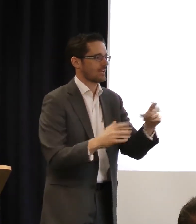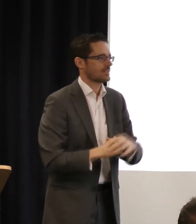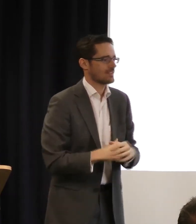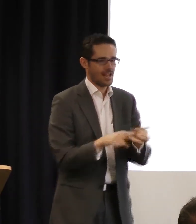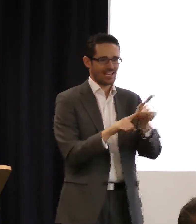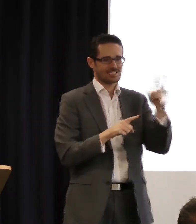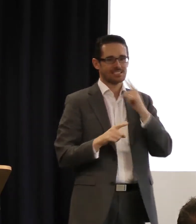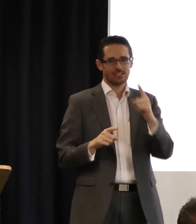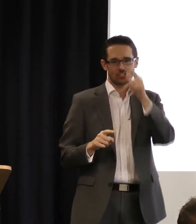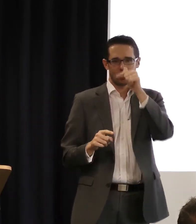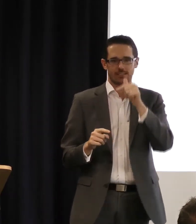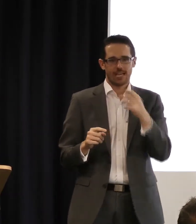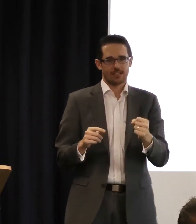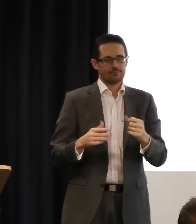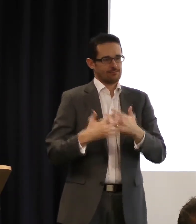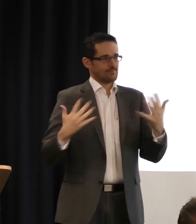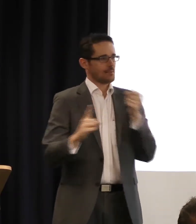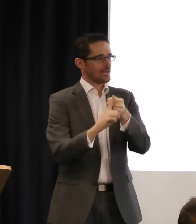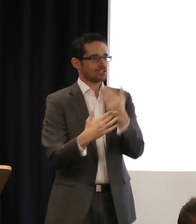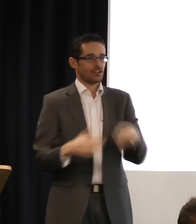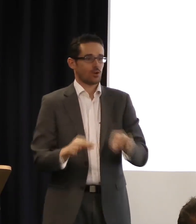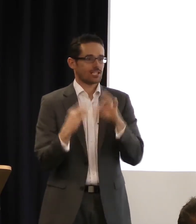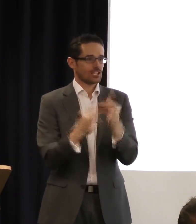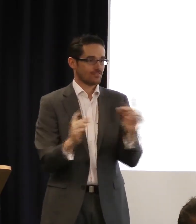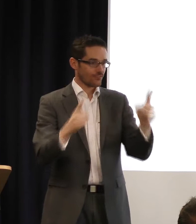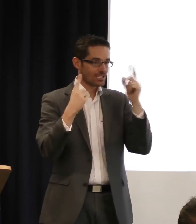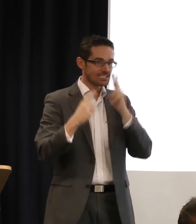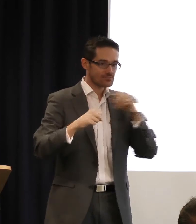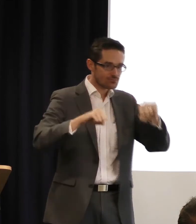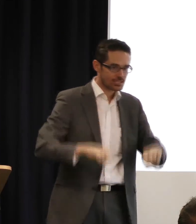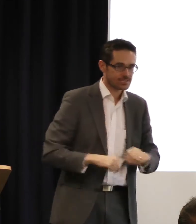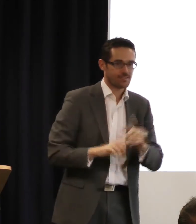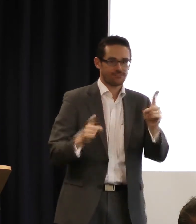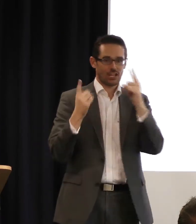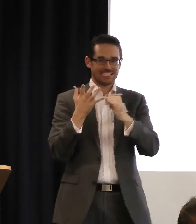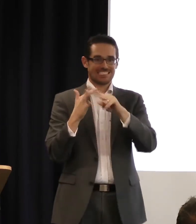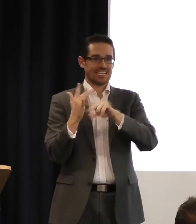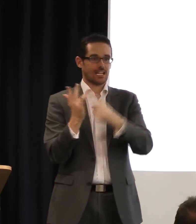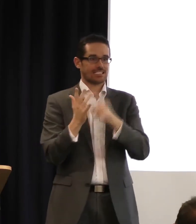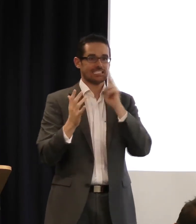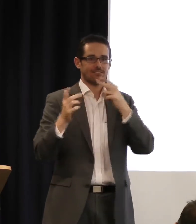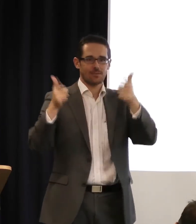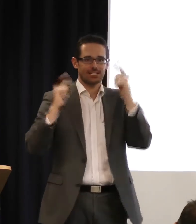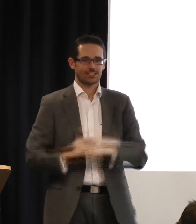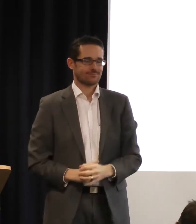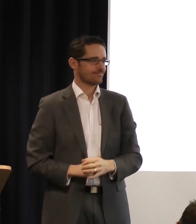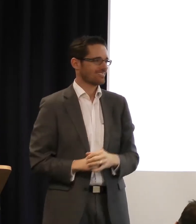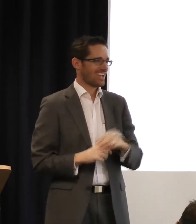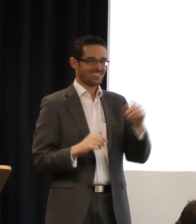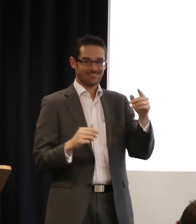Many, many thanks, Mac. As Mac said, John had a profound impact upon this organisation. The first Deaf president, later on the first Deaf